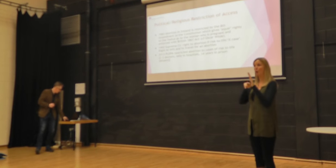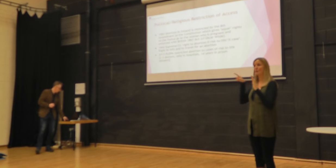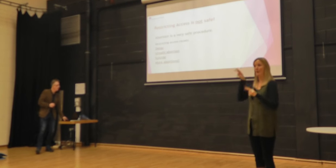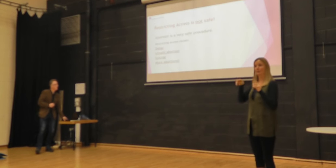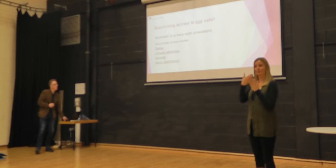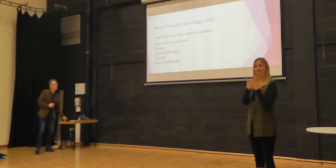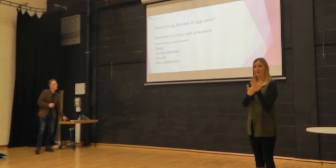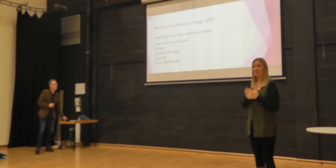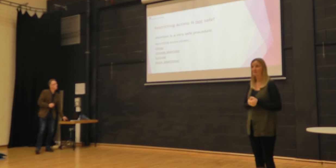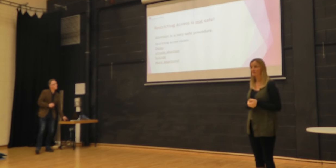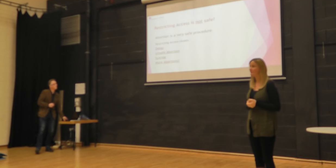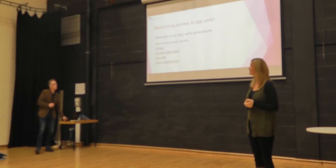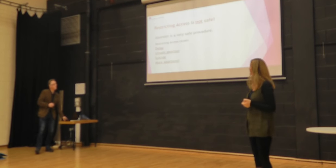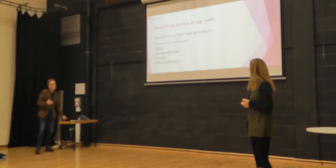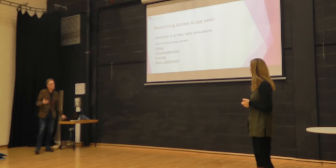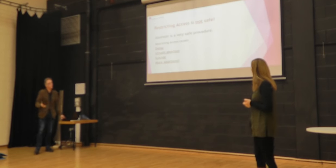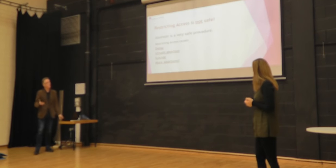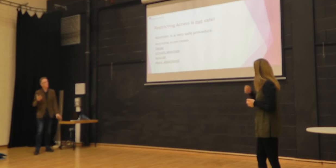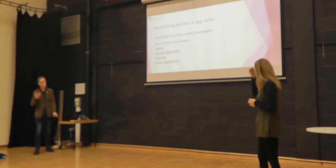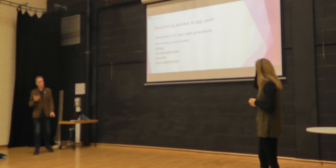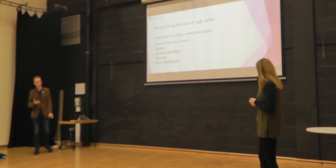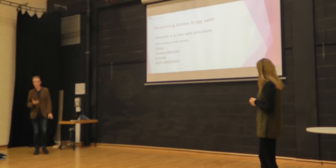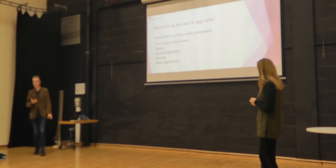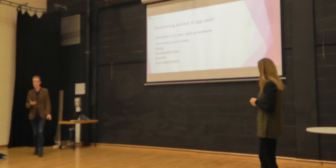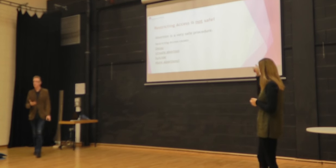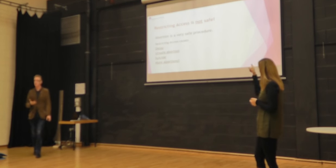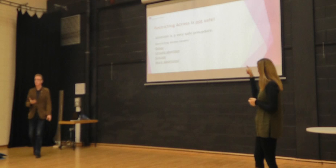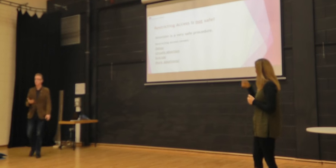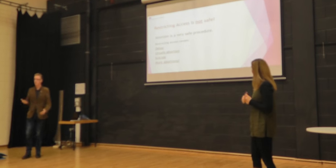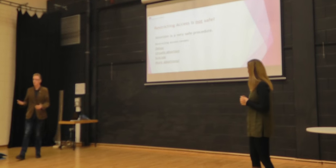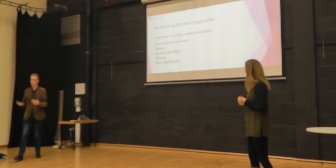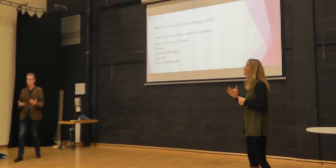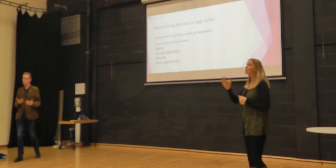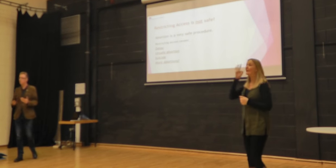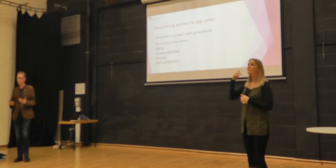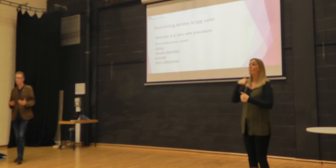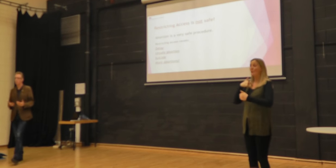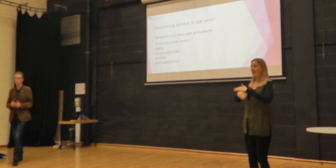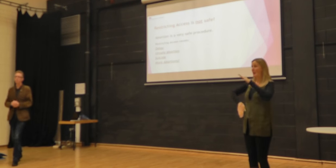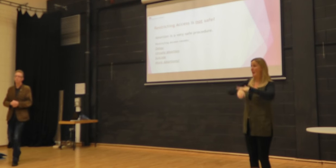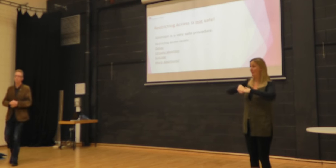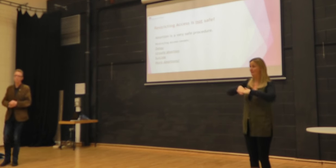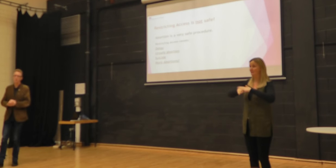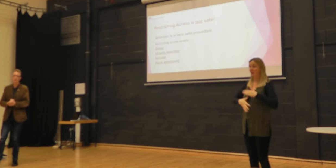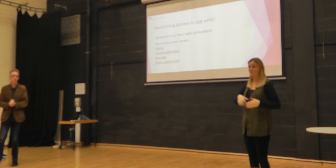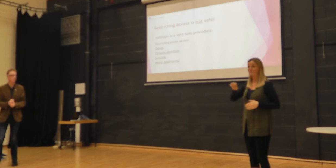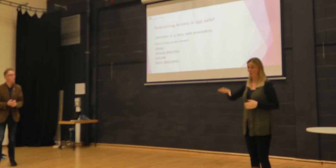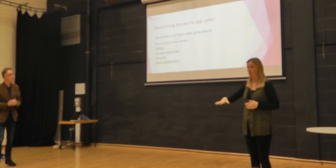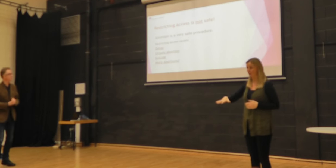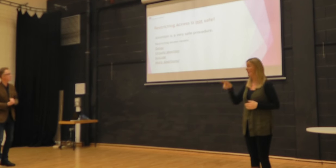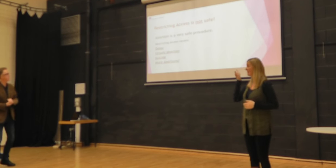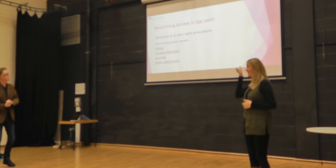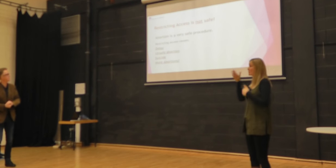PLDPA. Okay, so restricting access, this is what we're trying